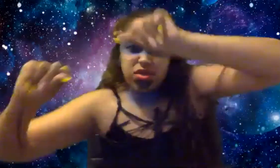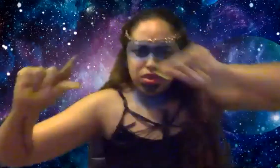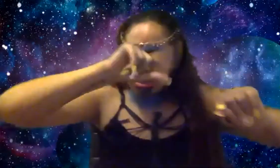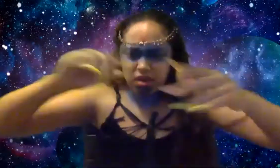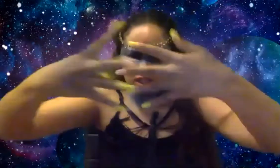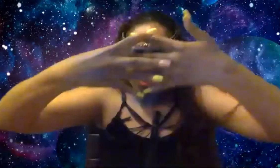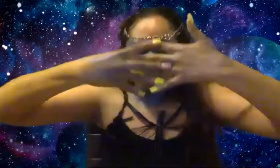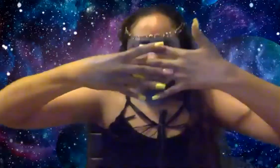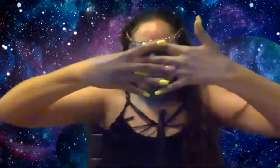brambles.